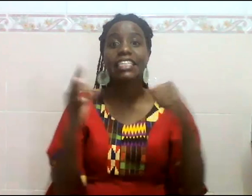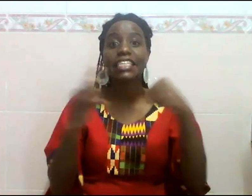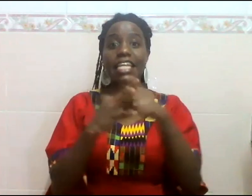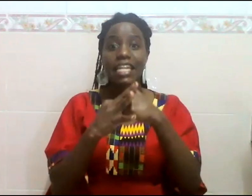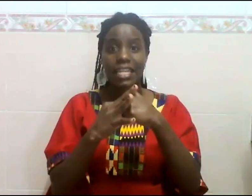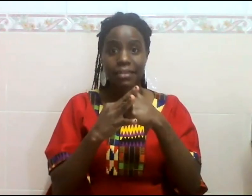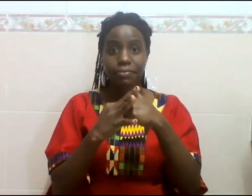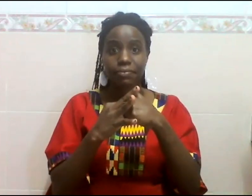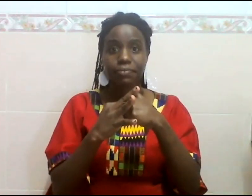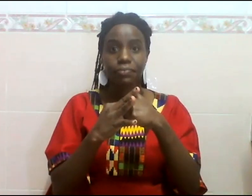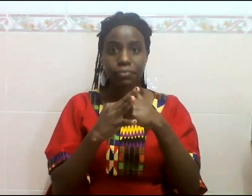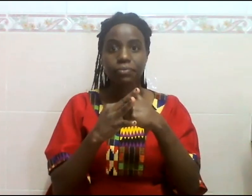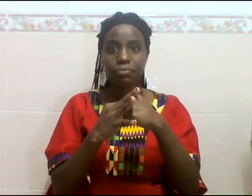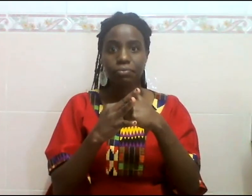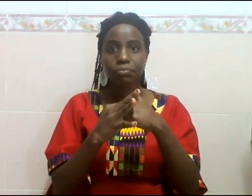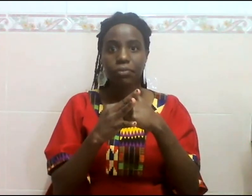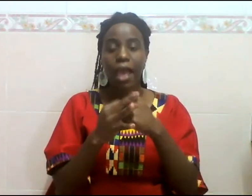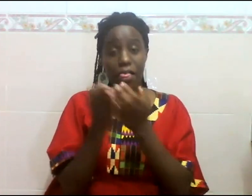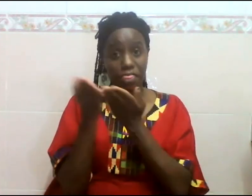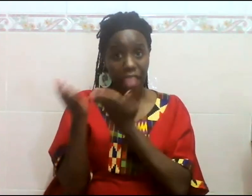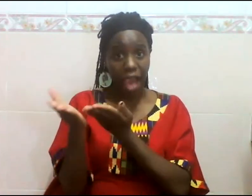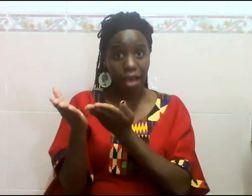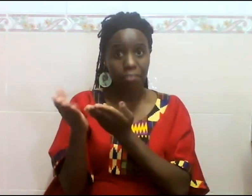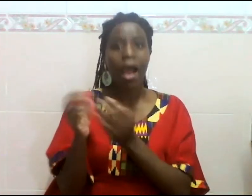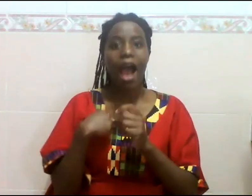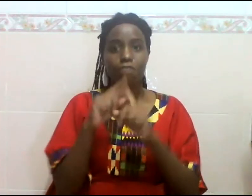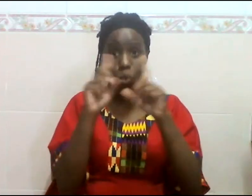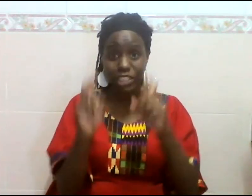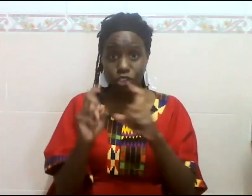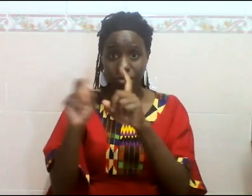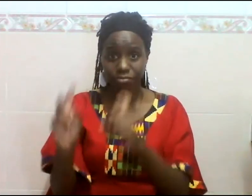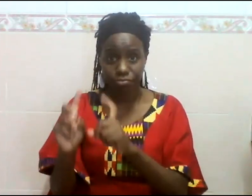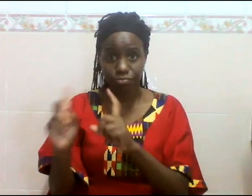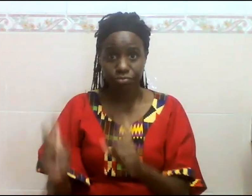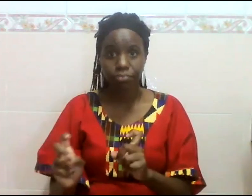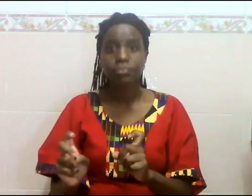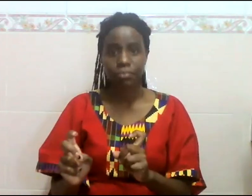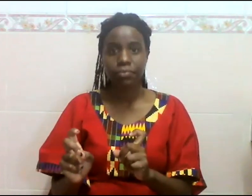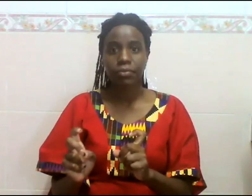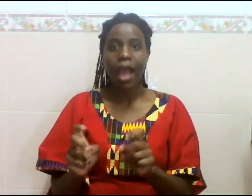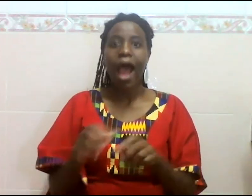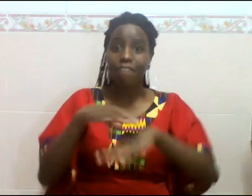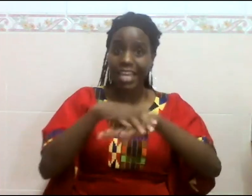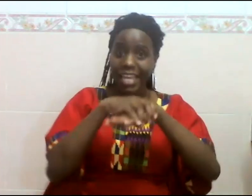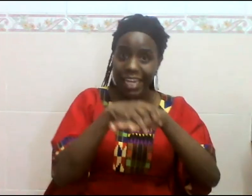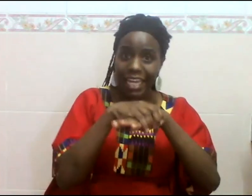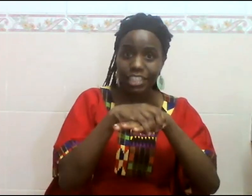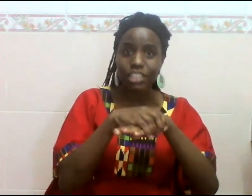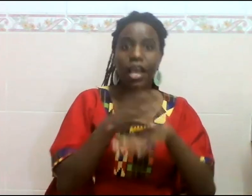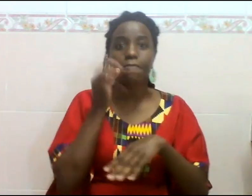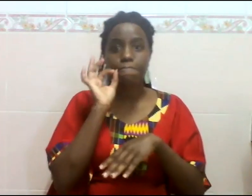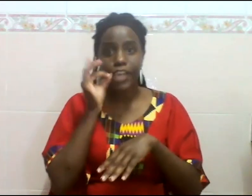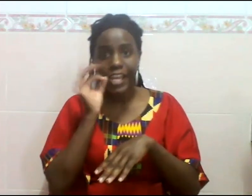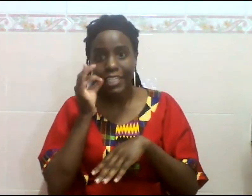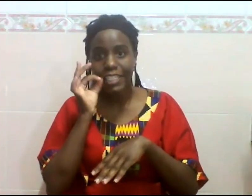You'll see that there are a series of questions, and we use red for English, and then there is blue for French,